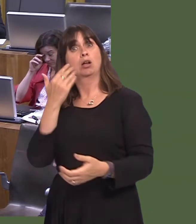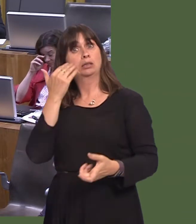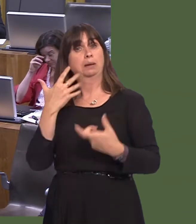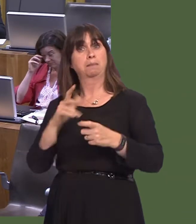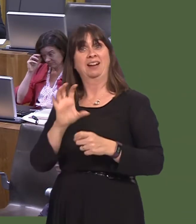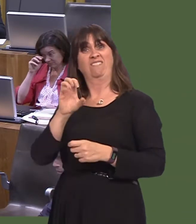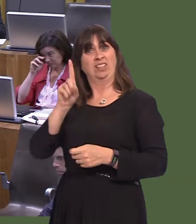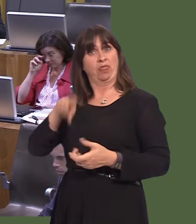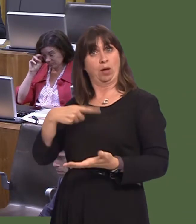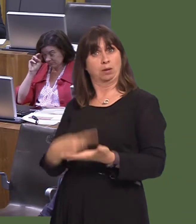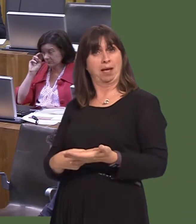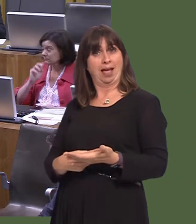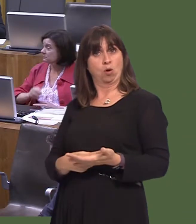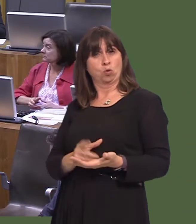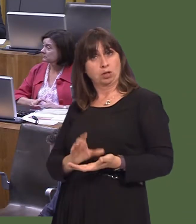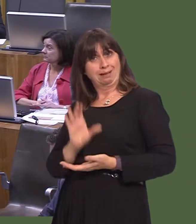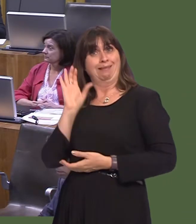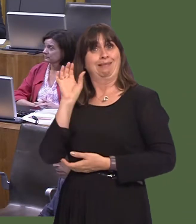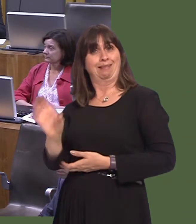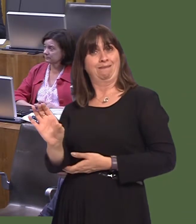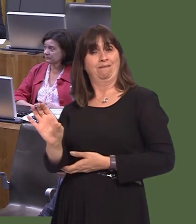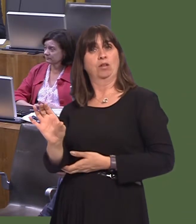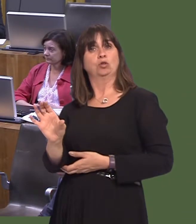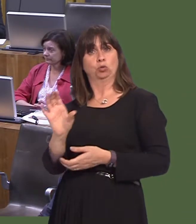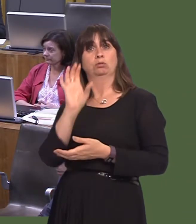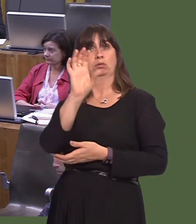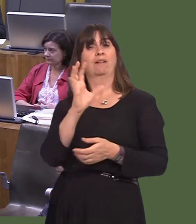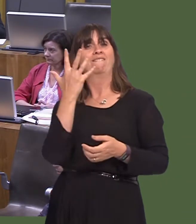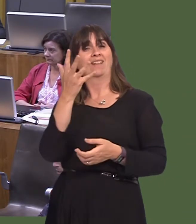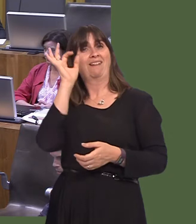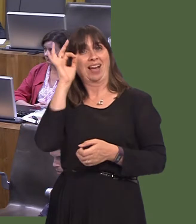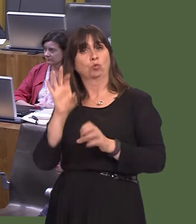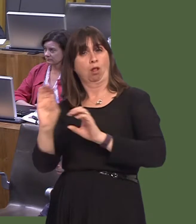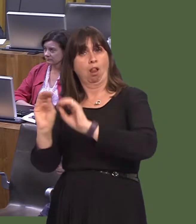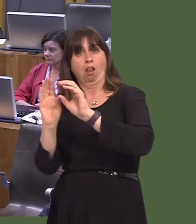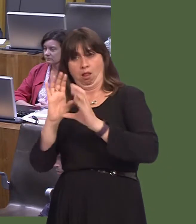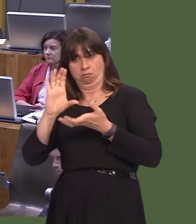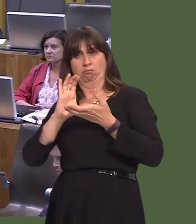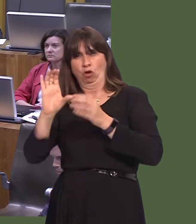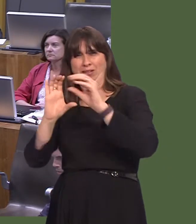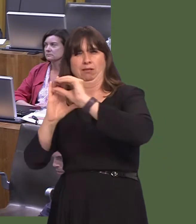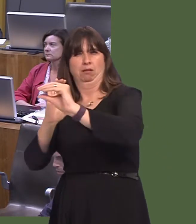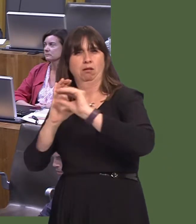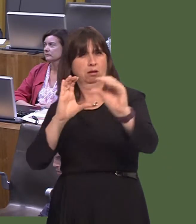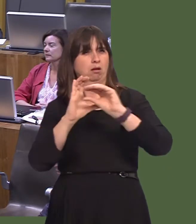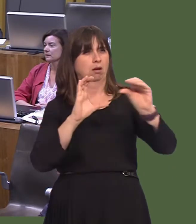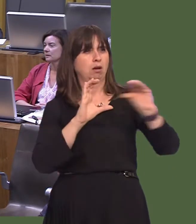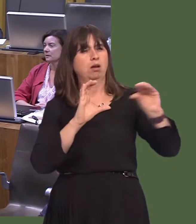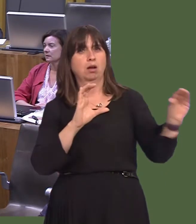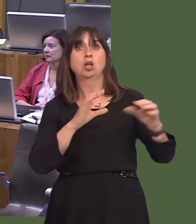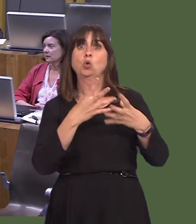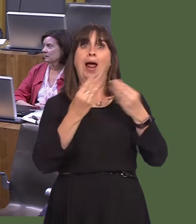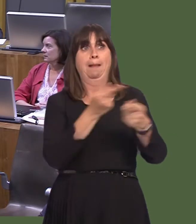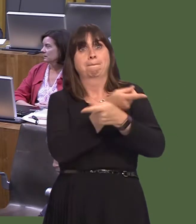awarded £50,000 to 5 councils via the Green Infrastructure Funding Scheme to undertake a project to combat